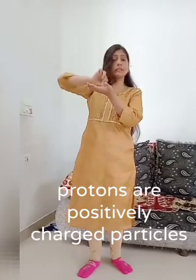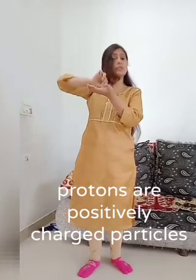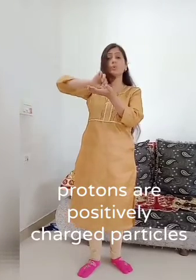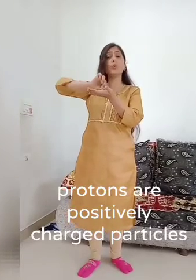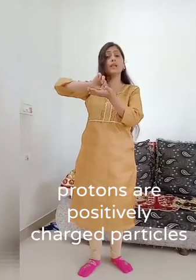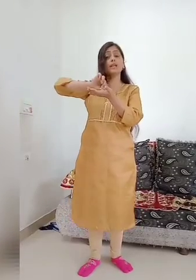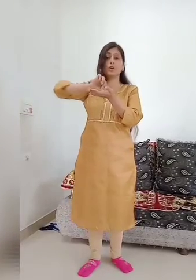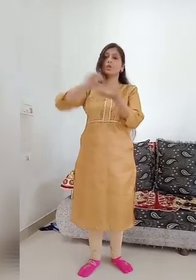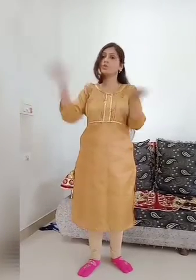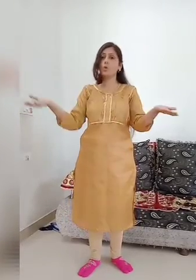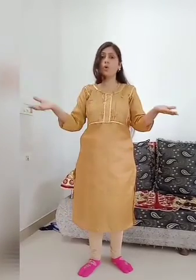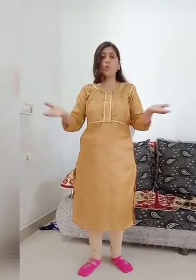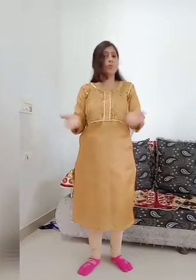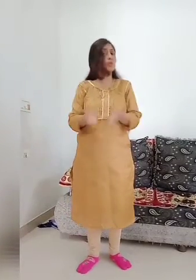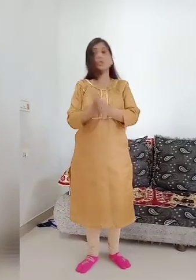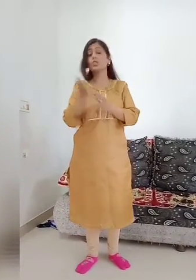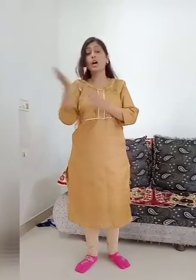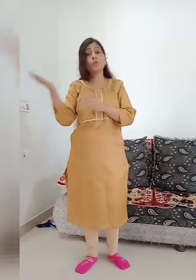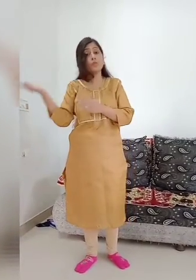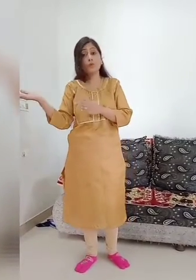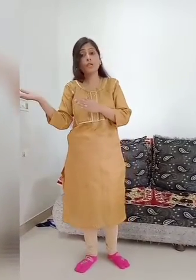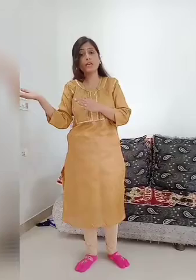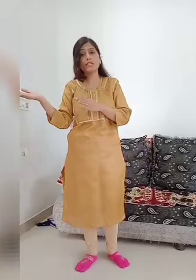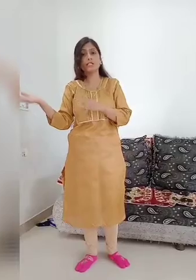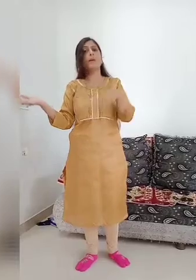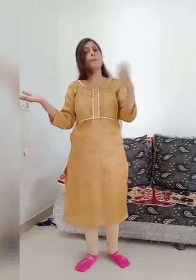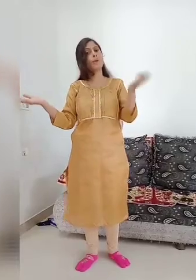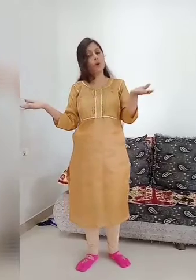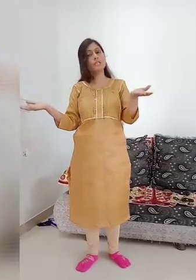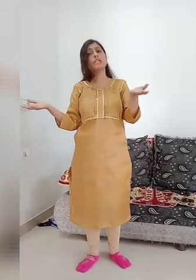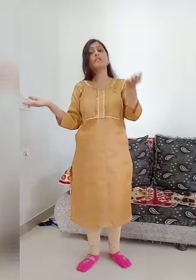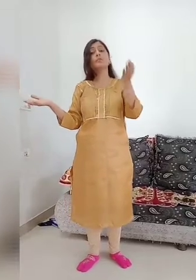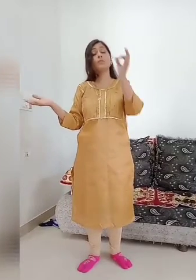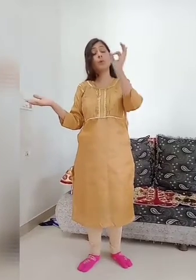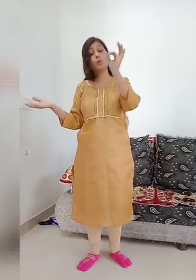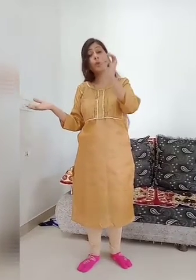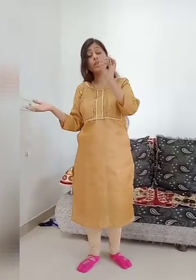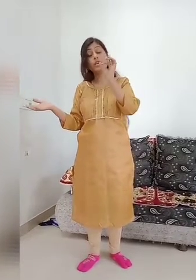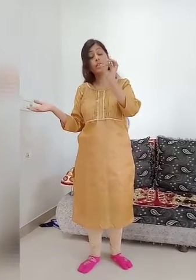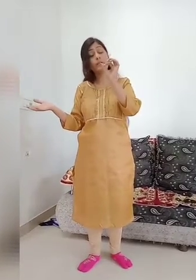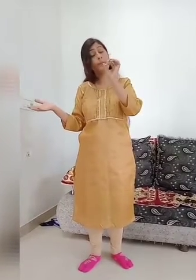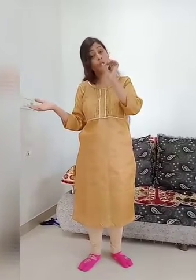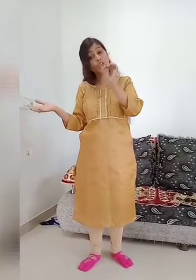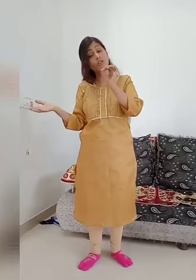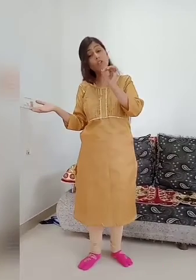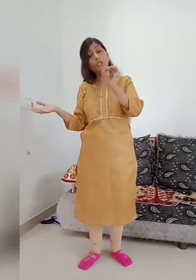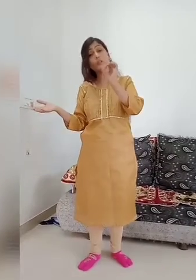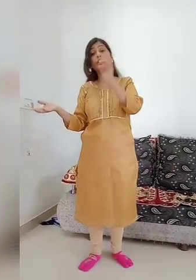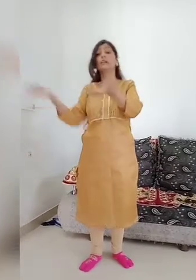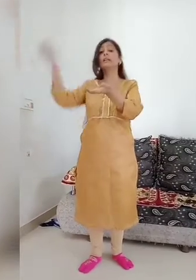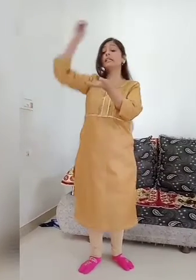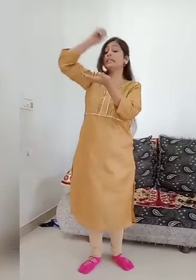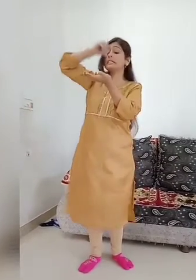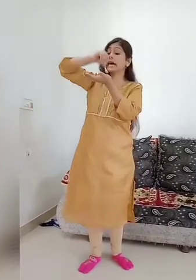the nucleus. So the charge of nucleus is because the proton is a positively charged particle and inside